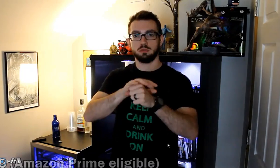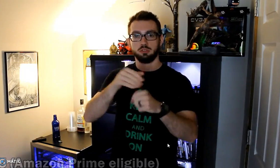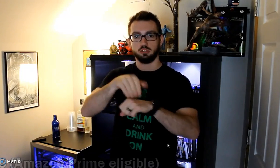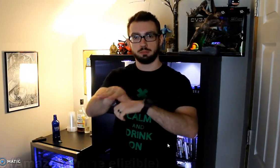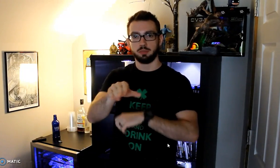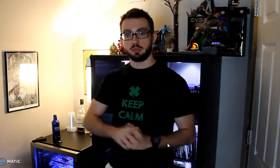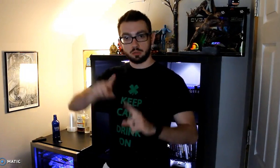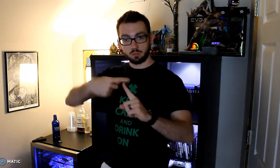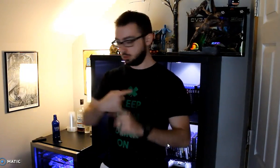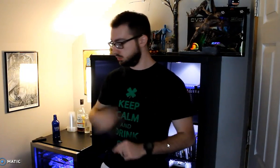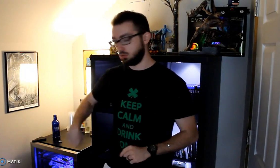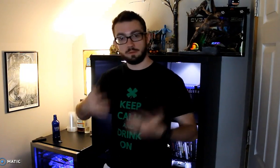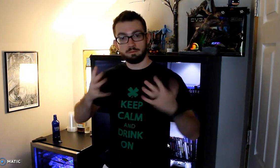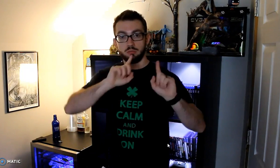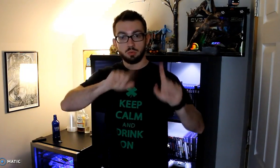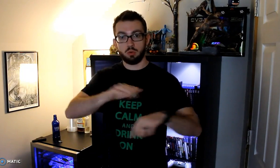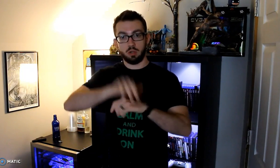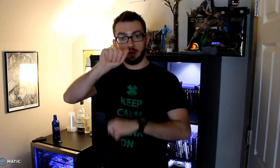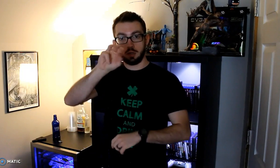2-day guarantee on your shipping.